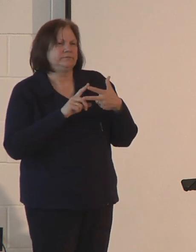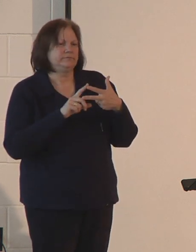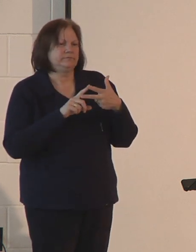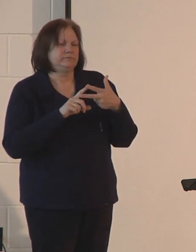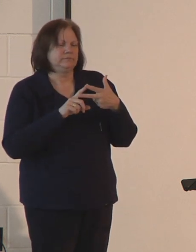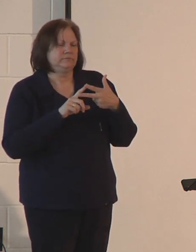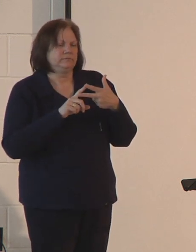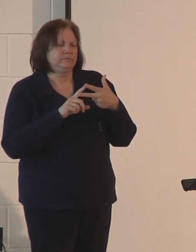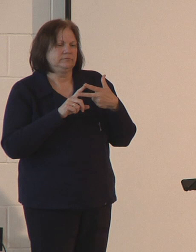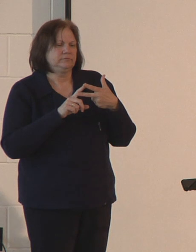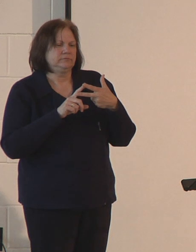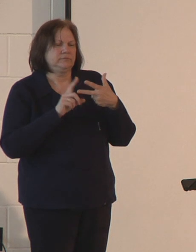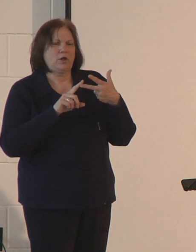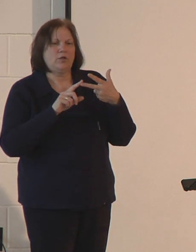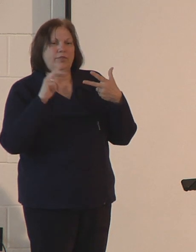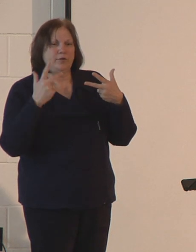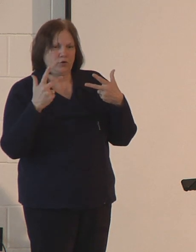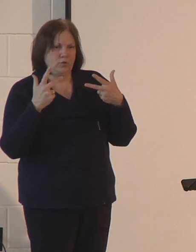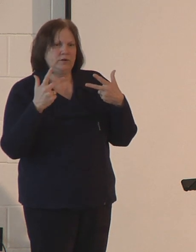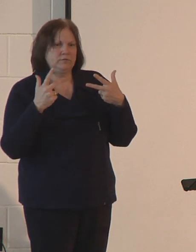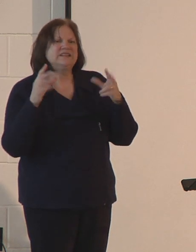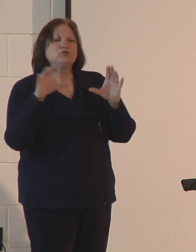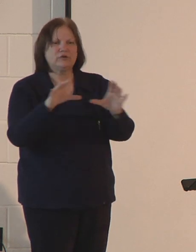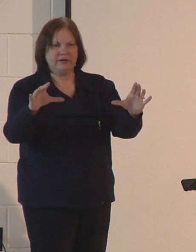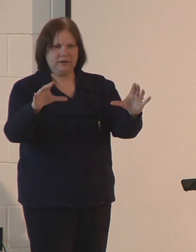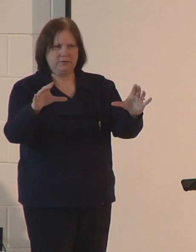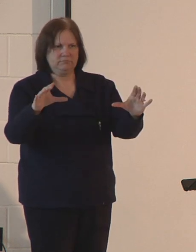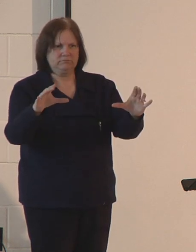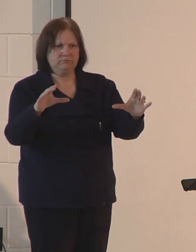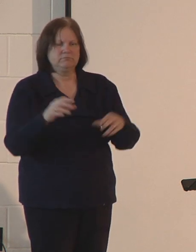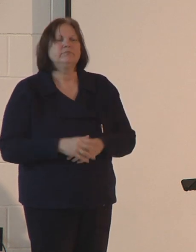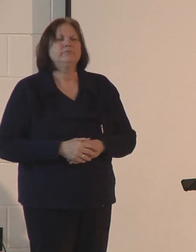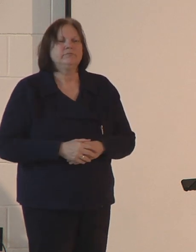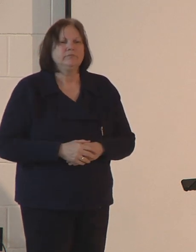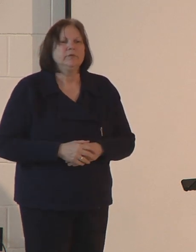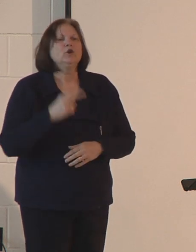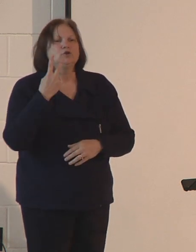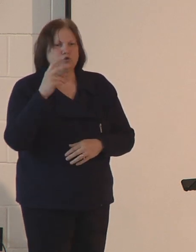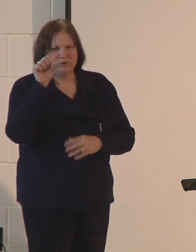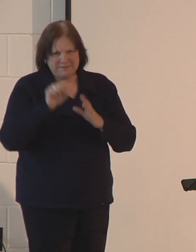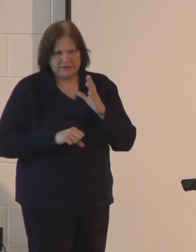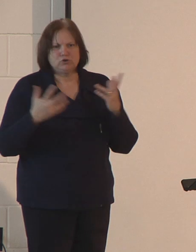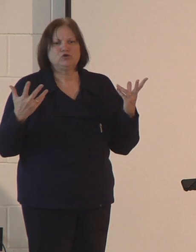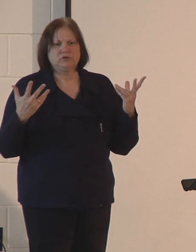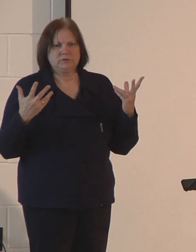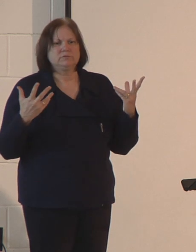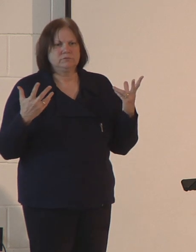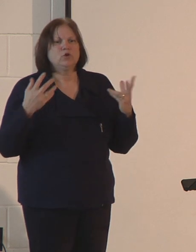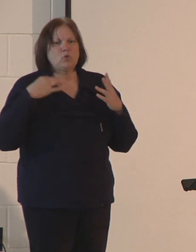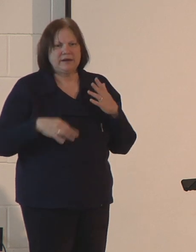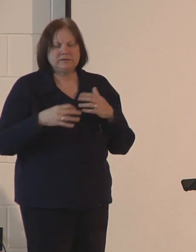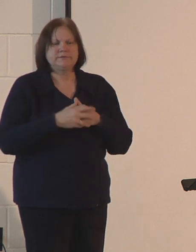And the third one is the certificates, which is the second, it's 2 semester